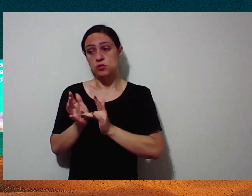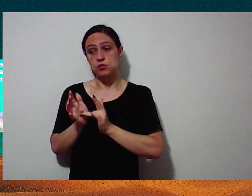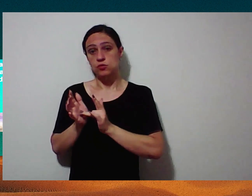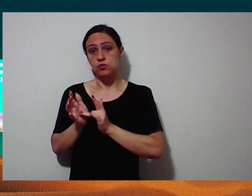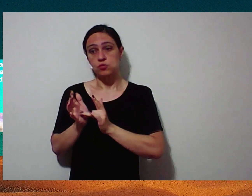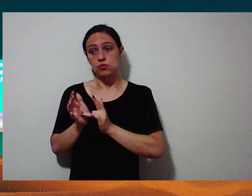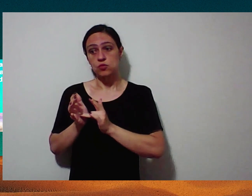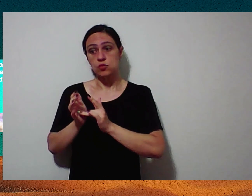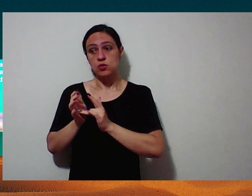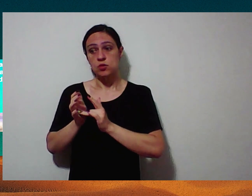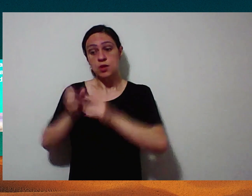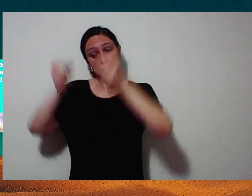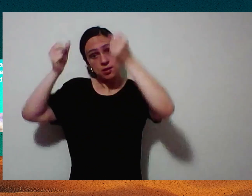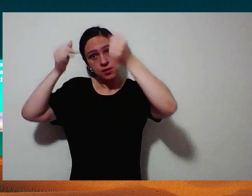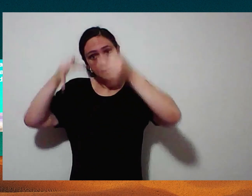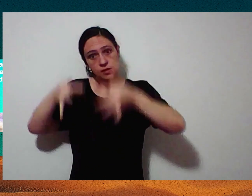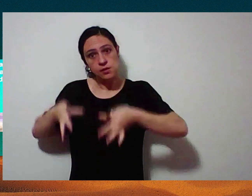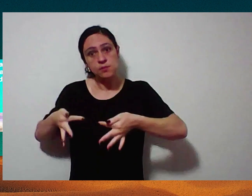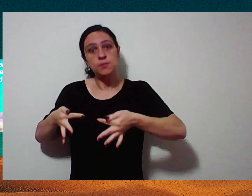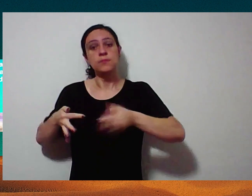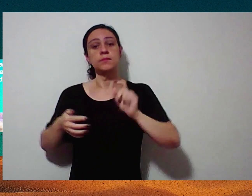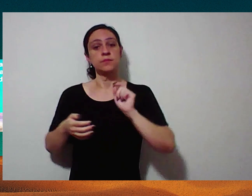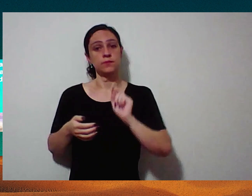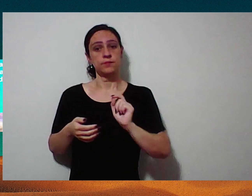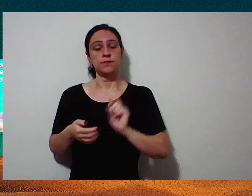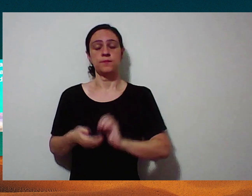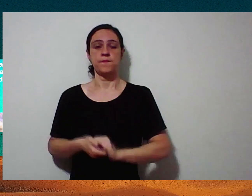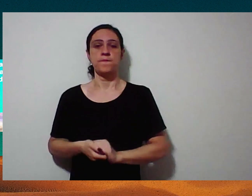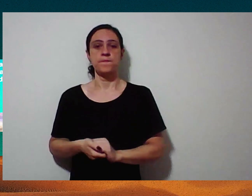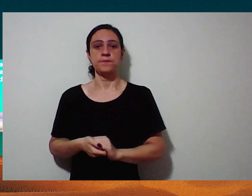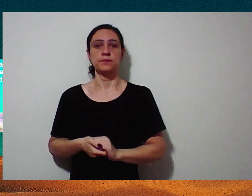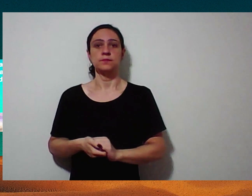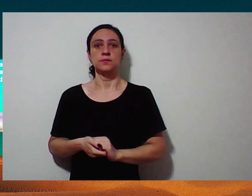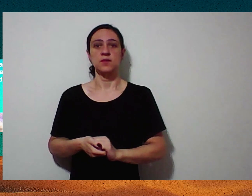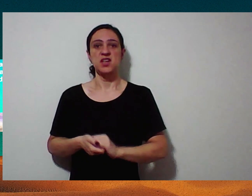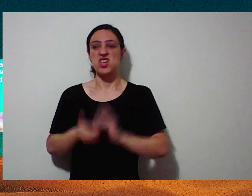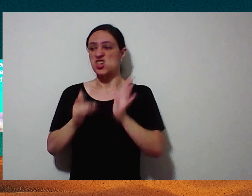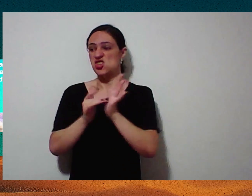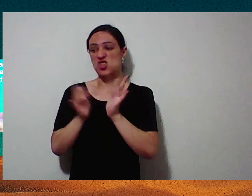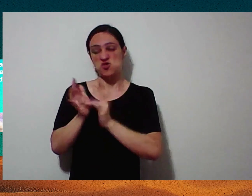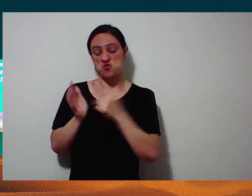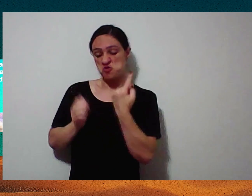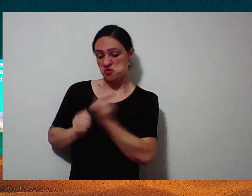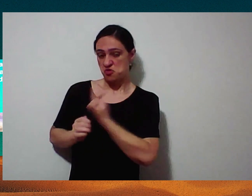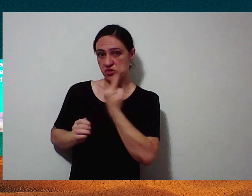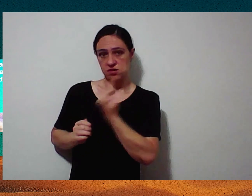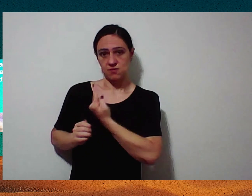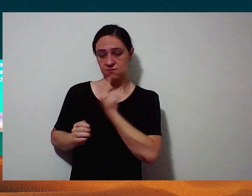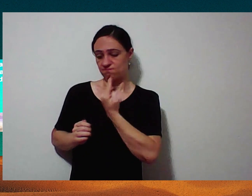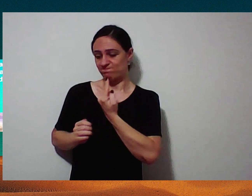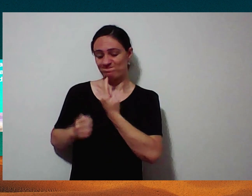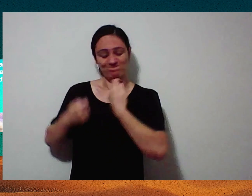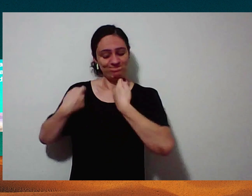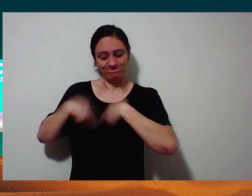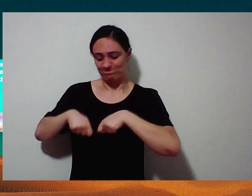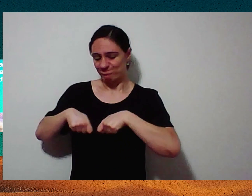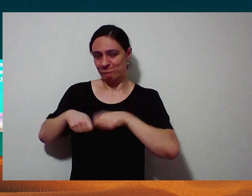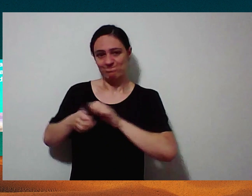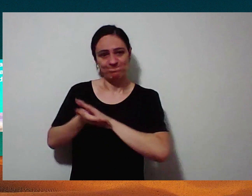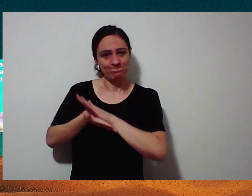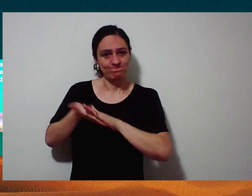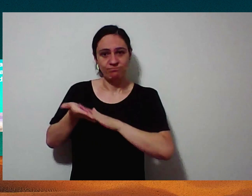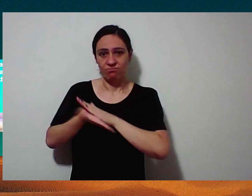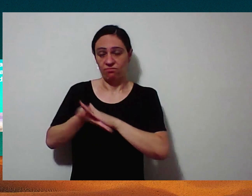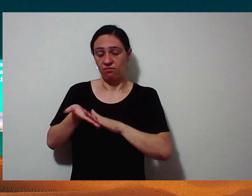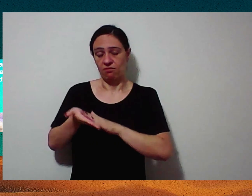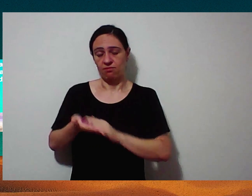que ele em si mesmo nada podia fazer. But he made it clear to all of us that he could